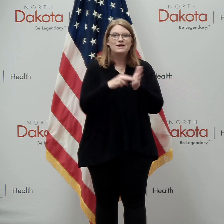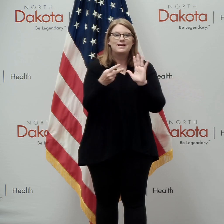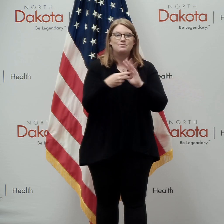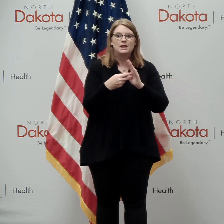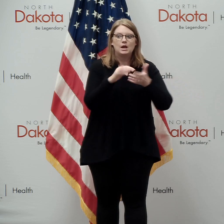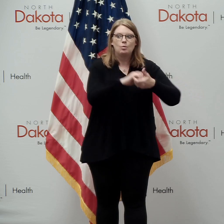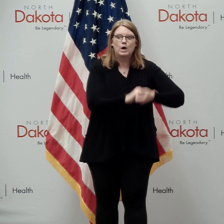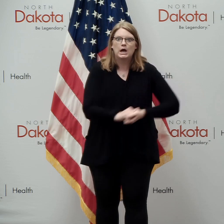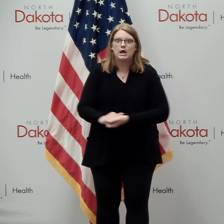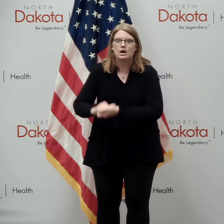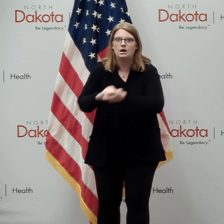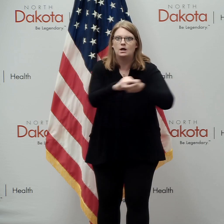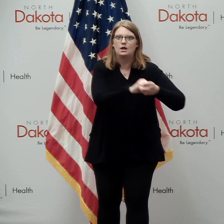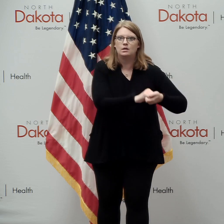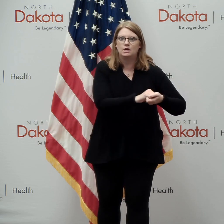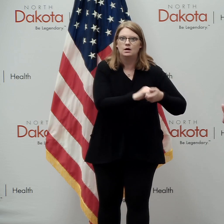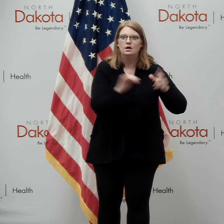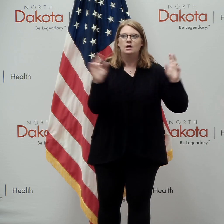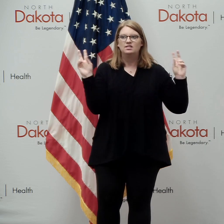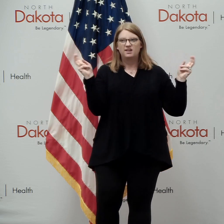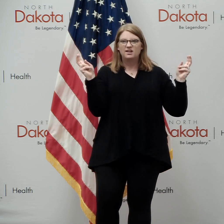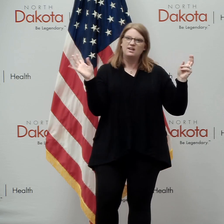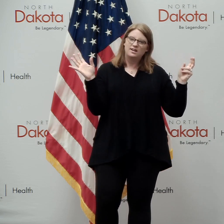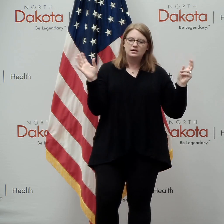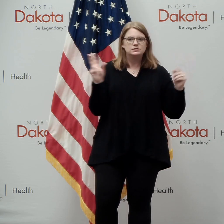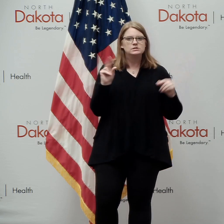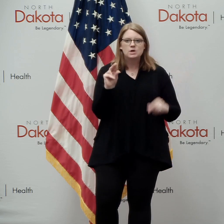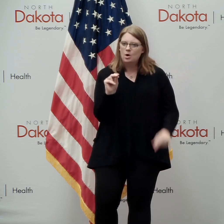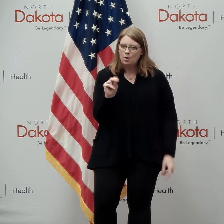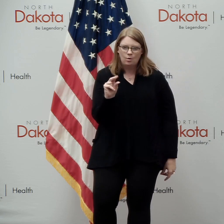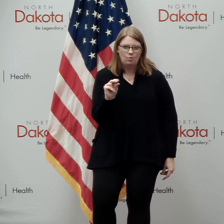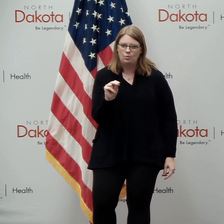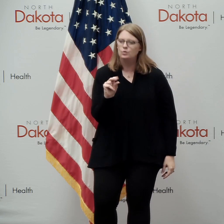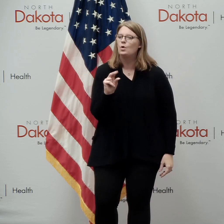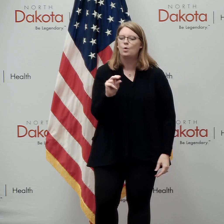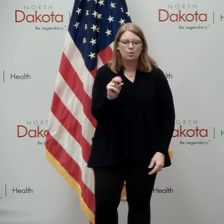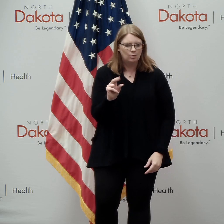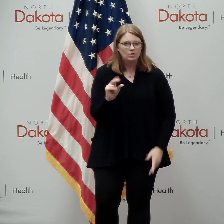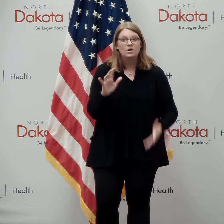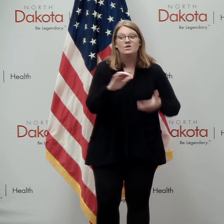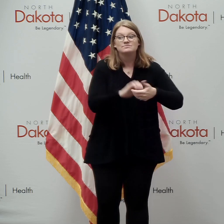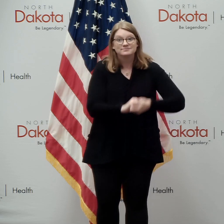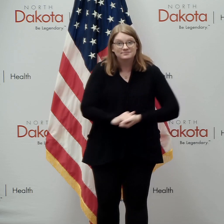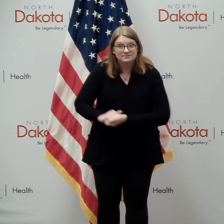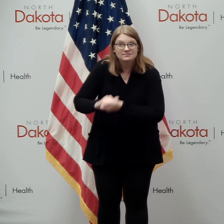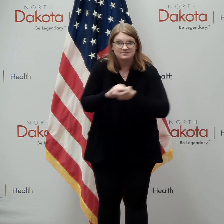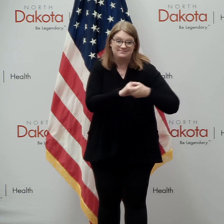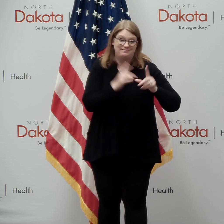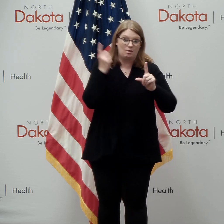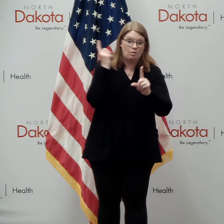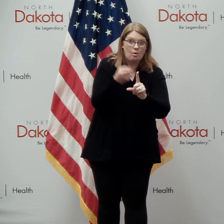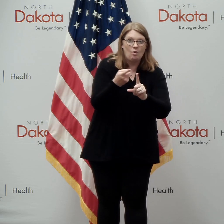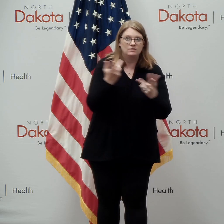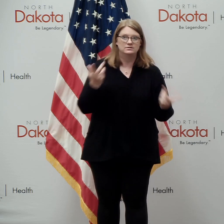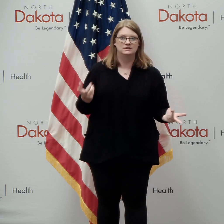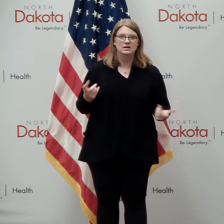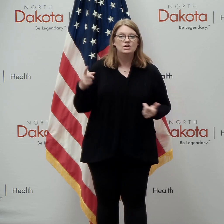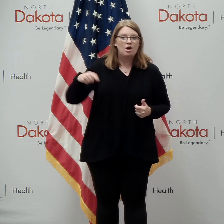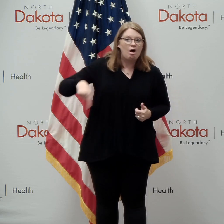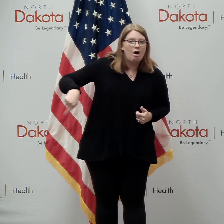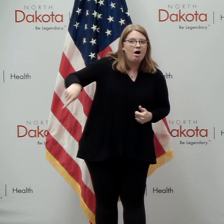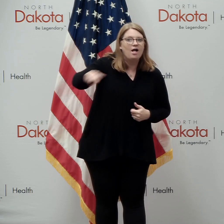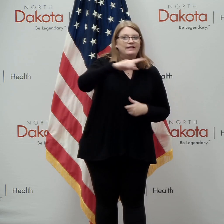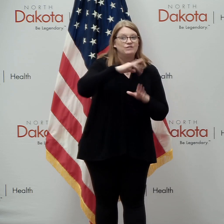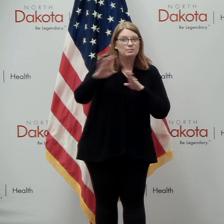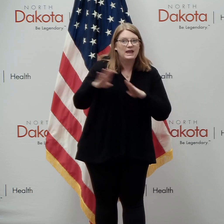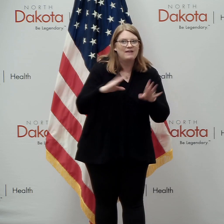not a slogan. When you got a pandemic that can only be transferred from human to human contact, we're all in it together, and so everybody's actions matter.